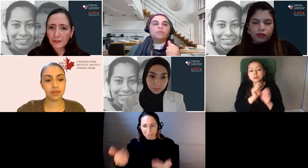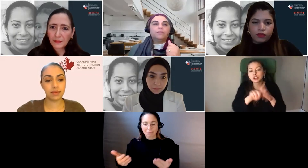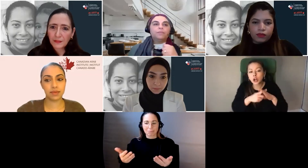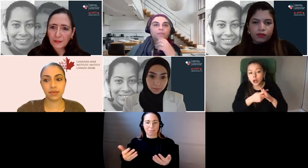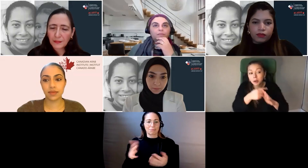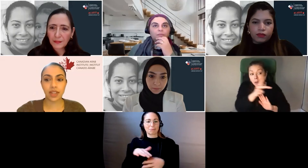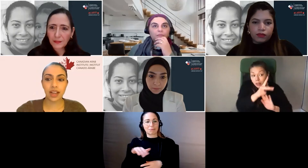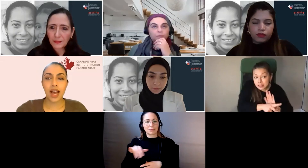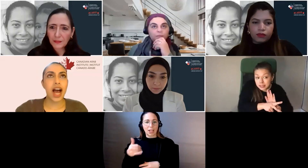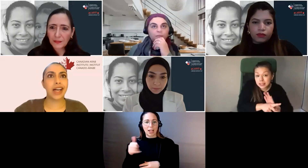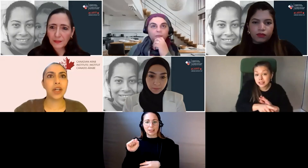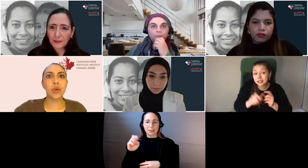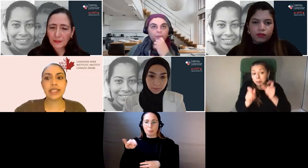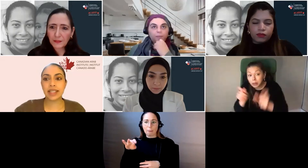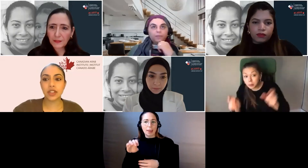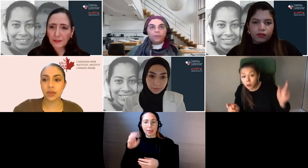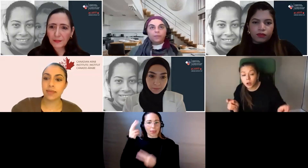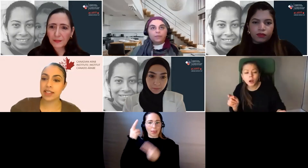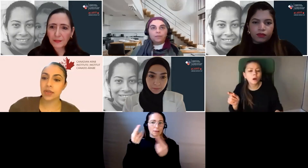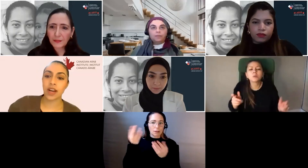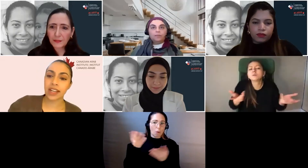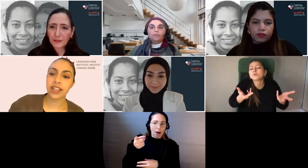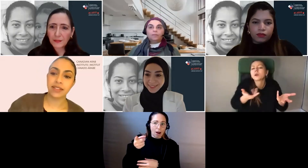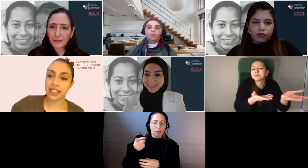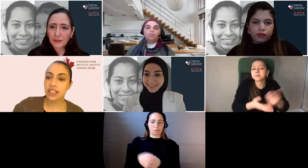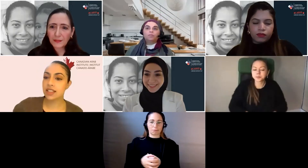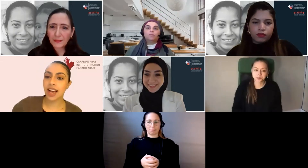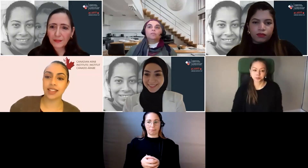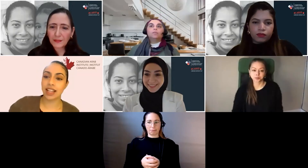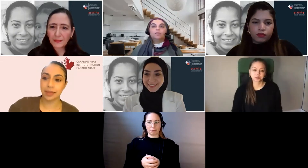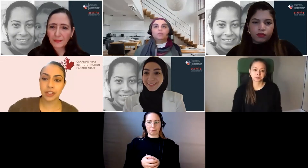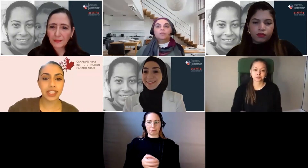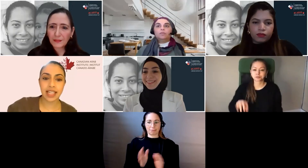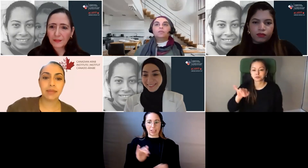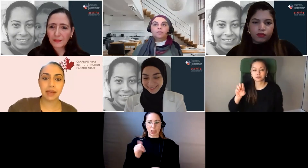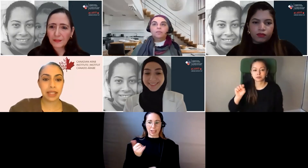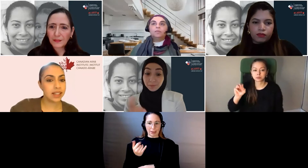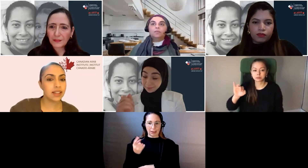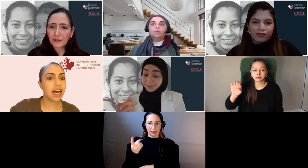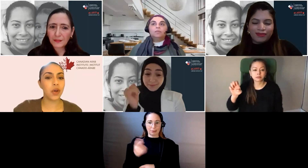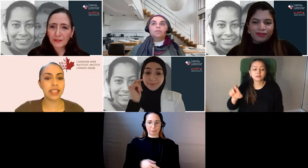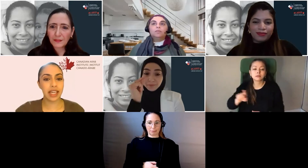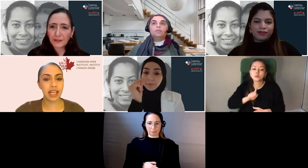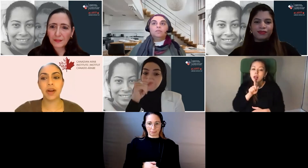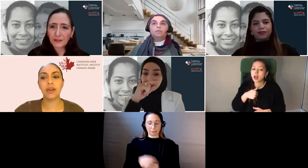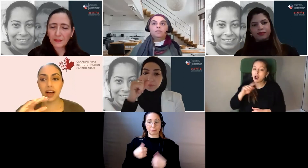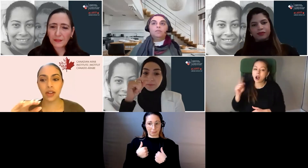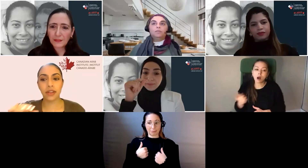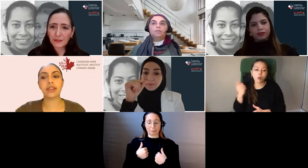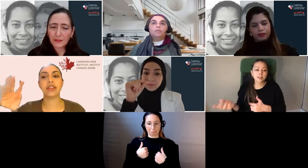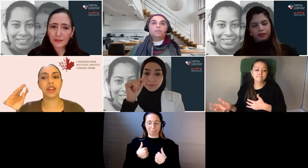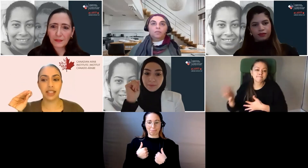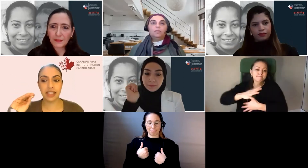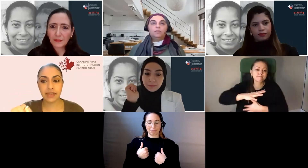thoughts? I always like to go to Maslow's hierarchy of needs, as elementary as that may be. I always think about